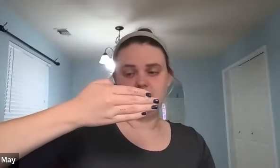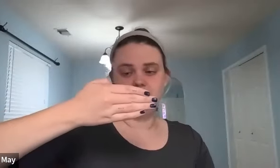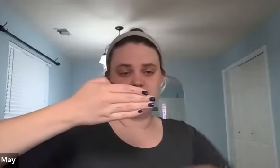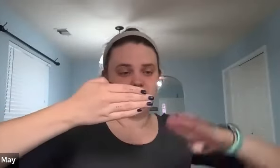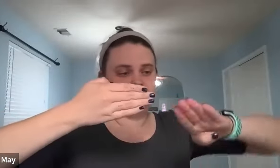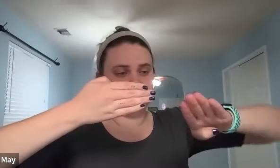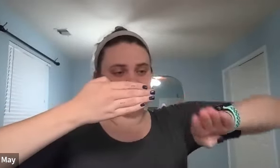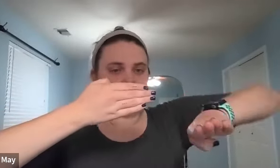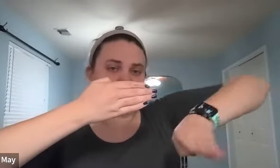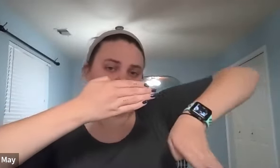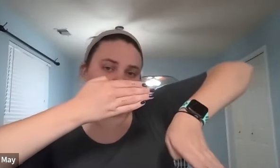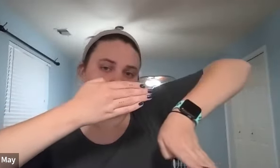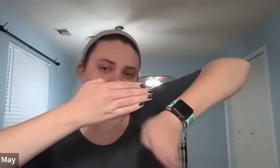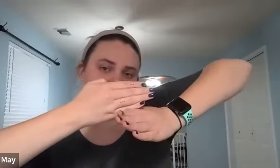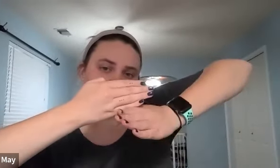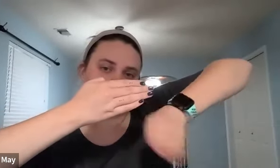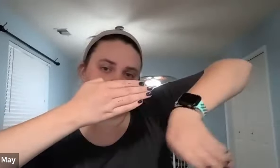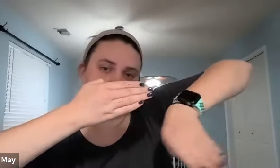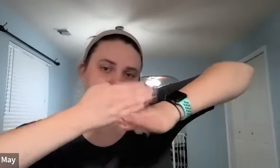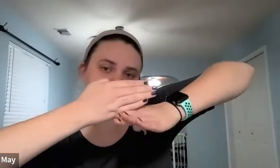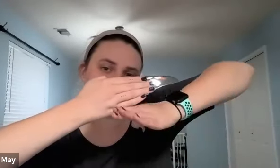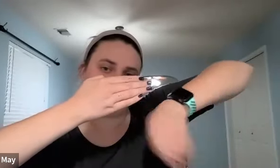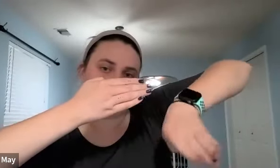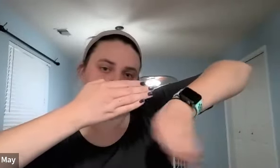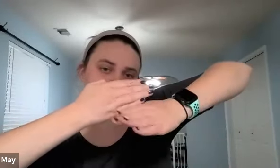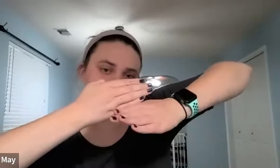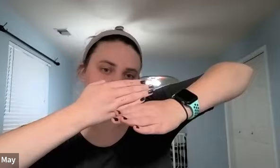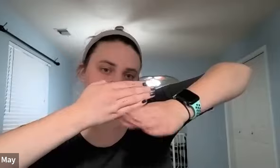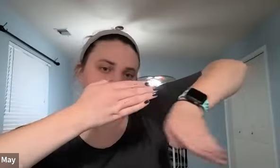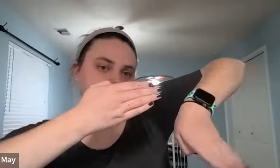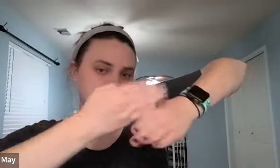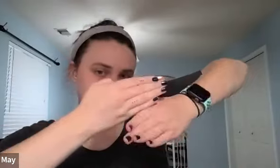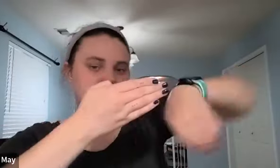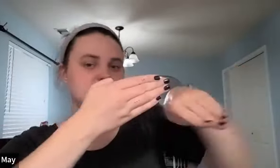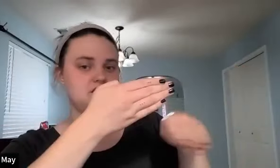up. Dominant is going to kick. Soccer. Soccer.